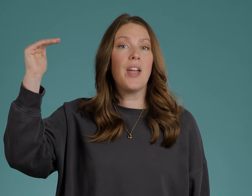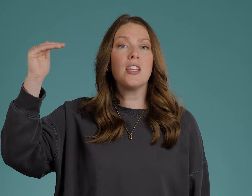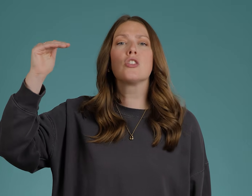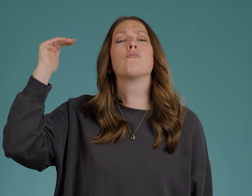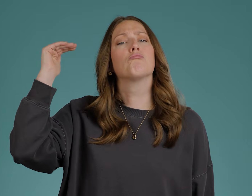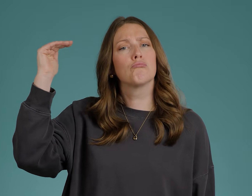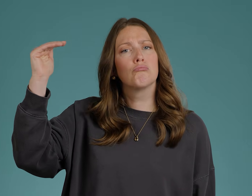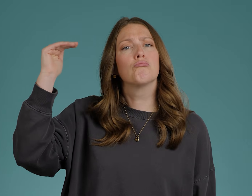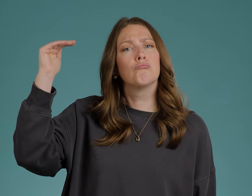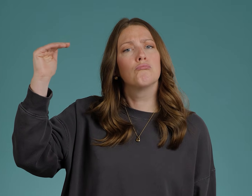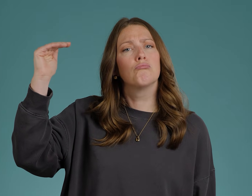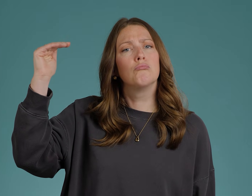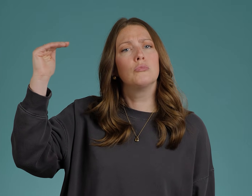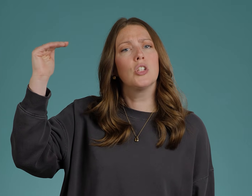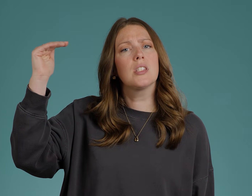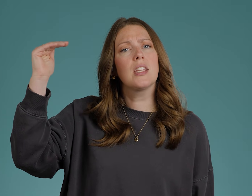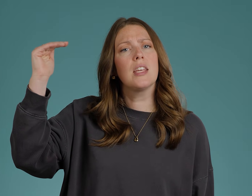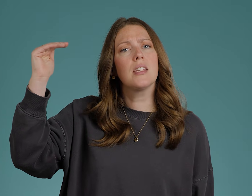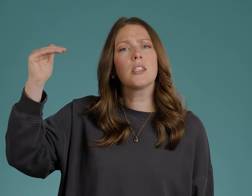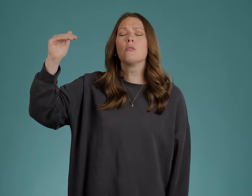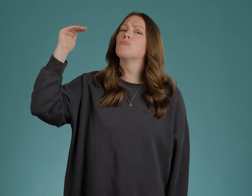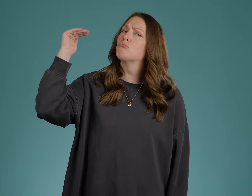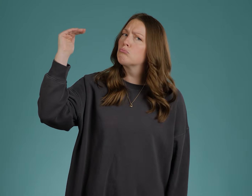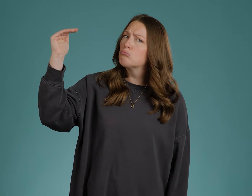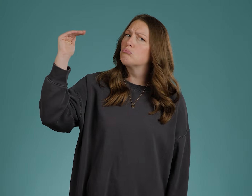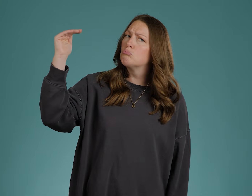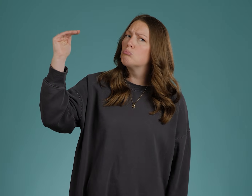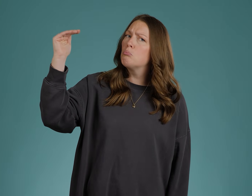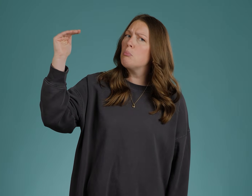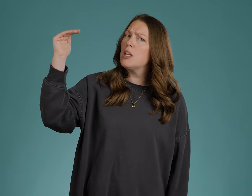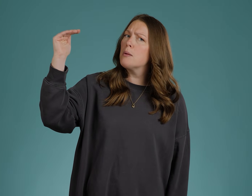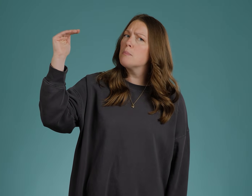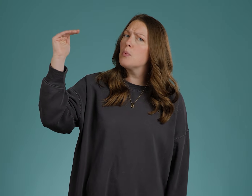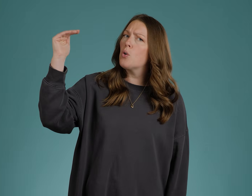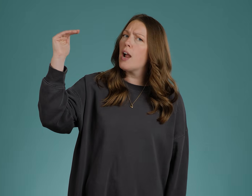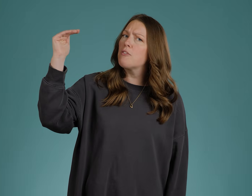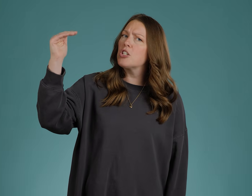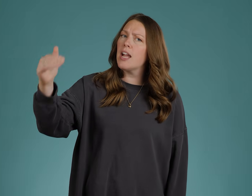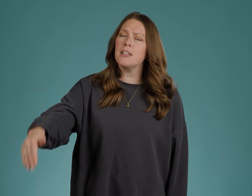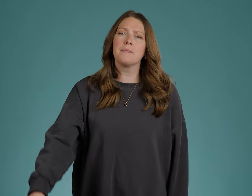face just like this. Medium or average height.